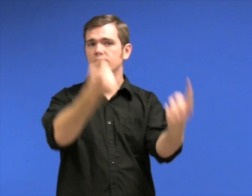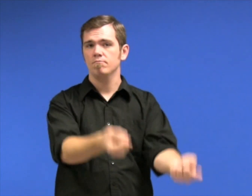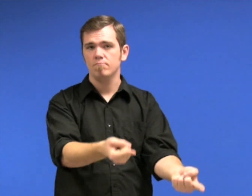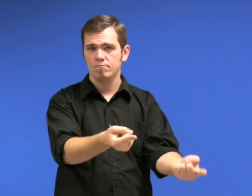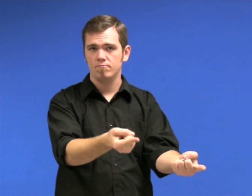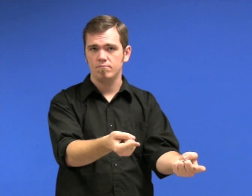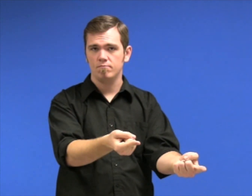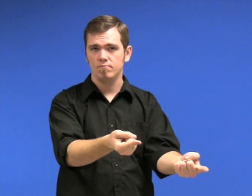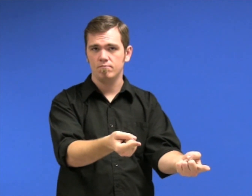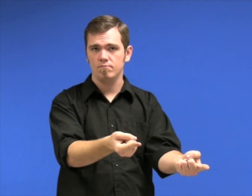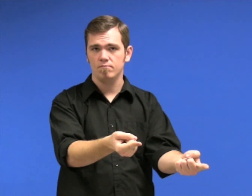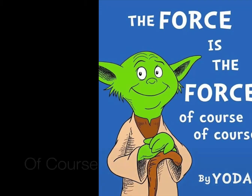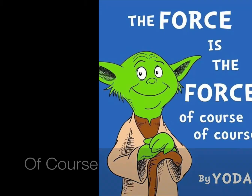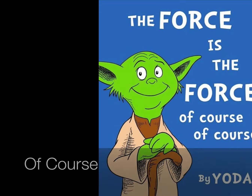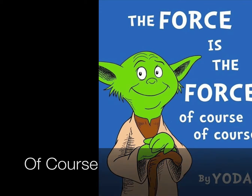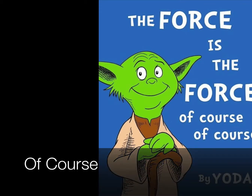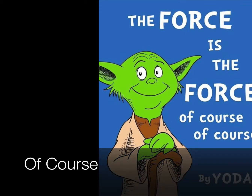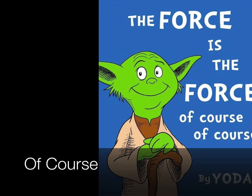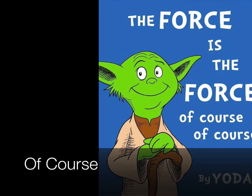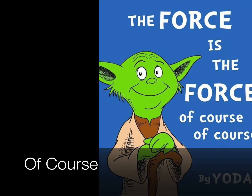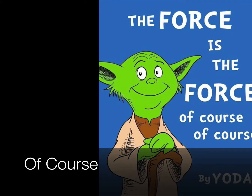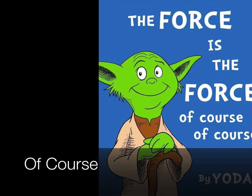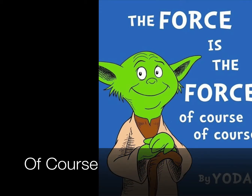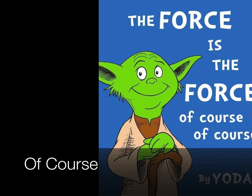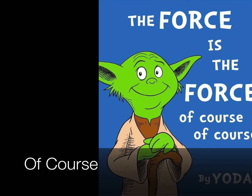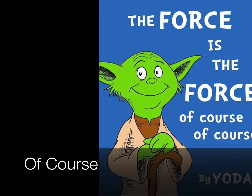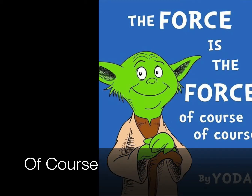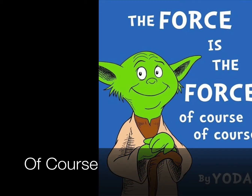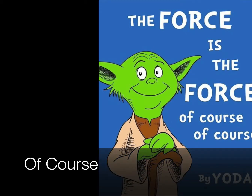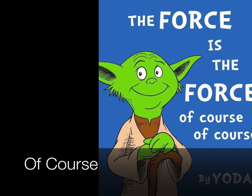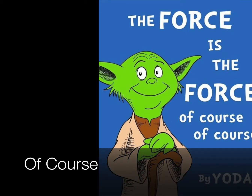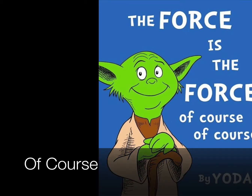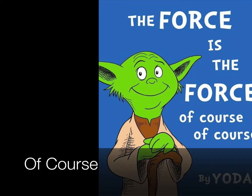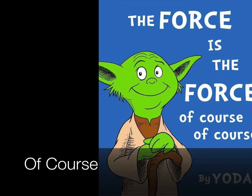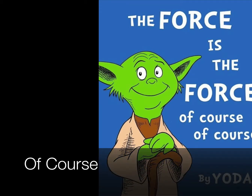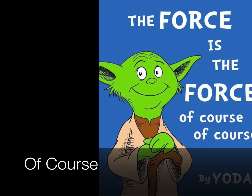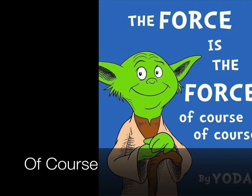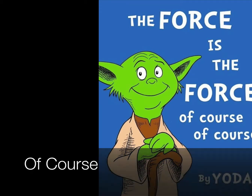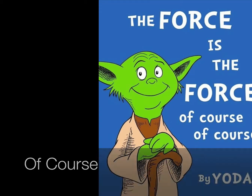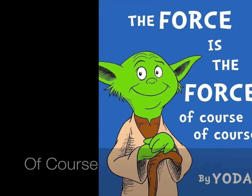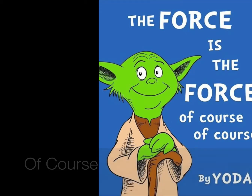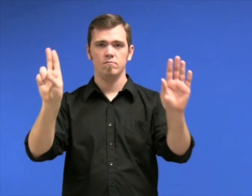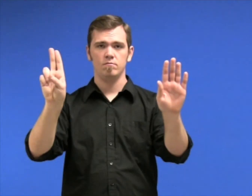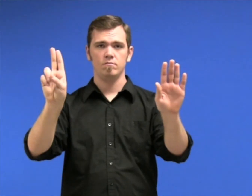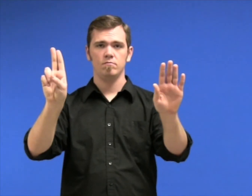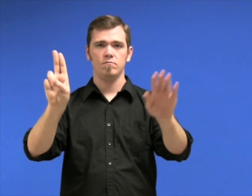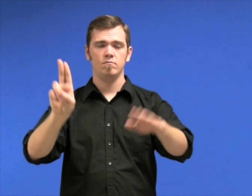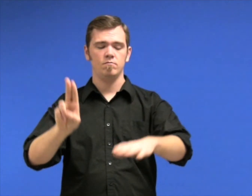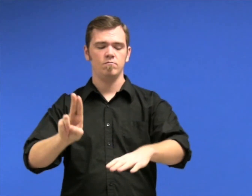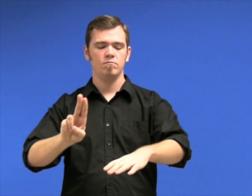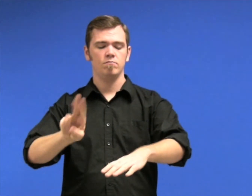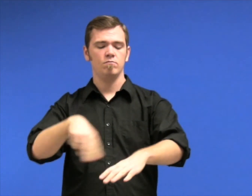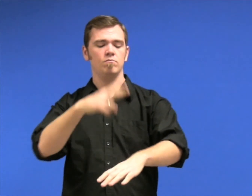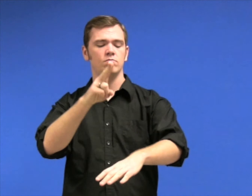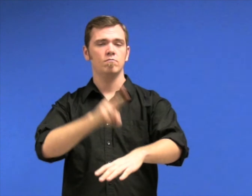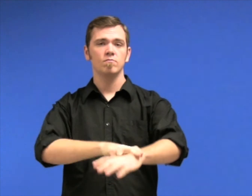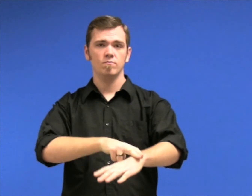Since. All right, now the sign for of course. Of course. Of course,